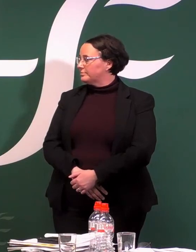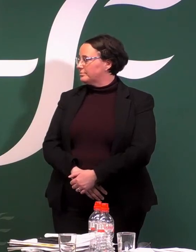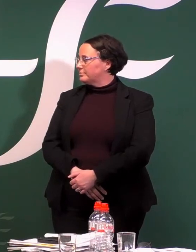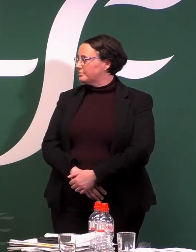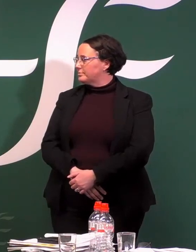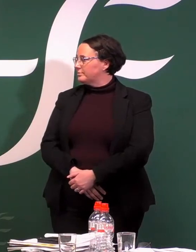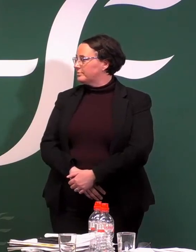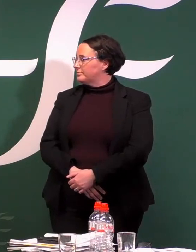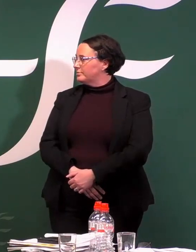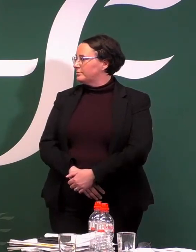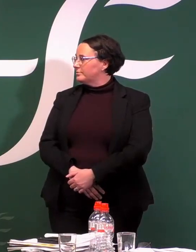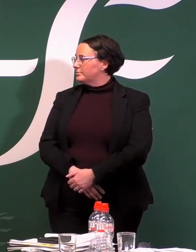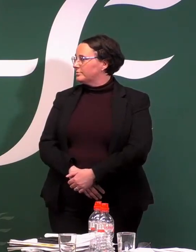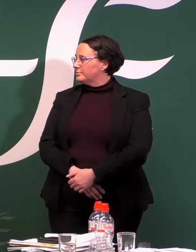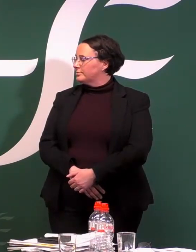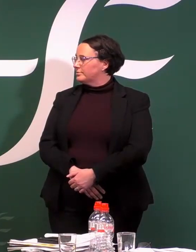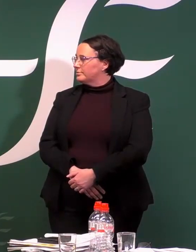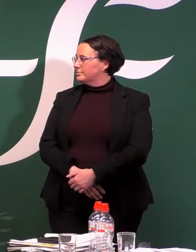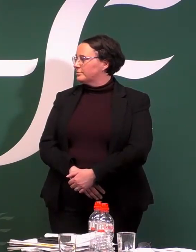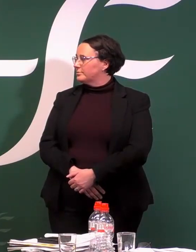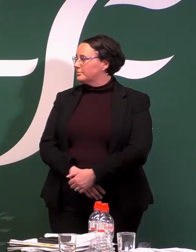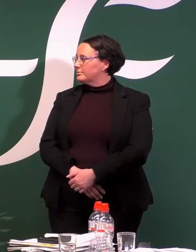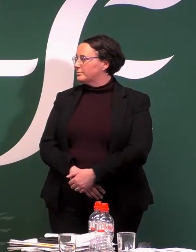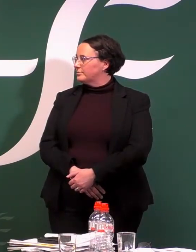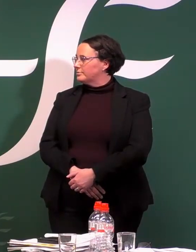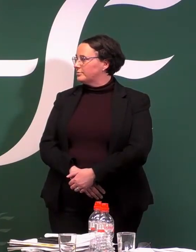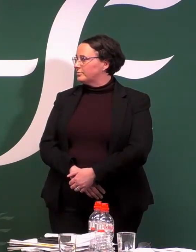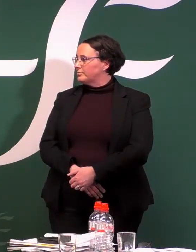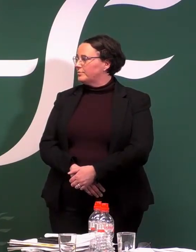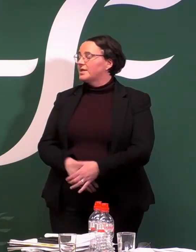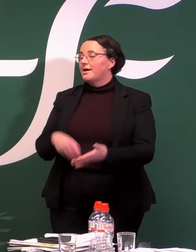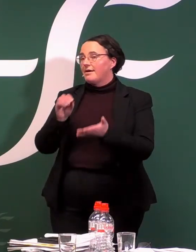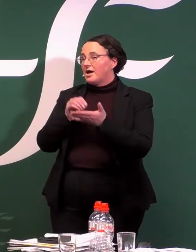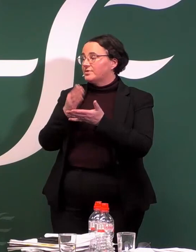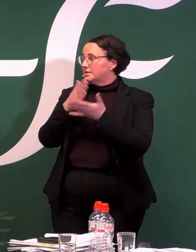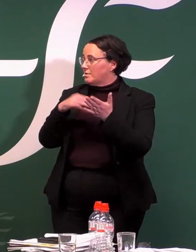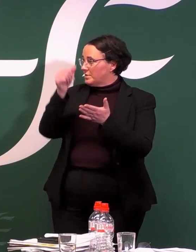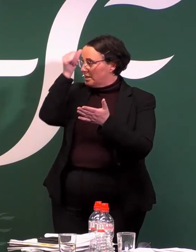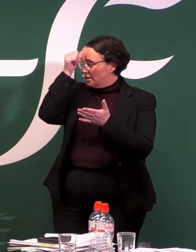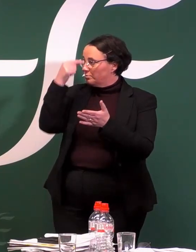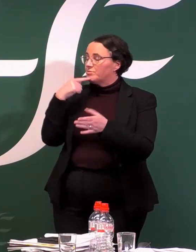níos idir an céco tulgachas atá sé agus céco